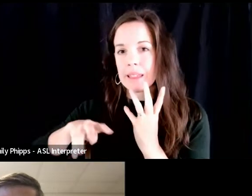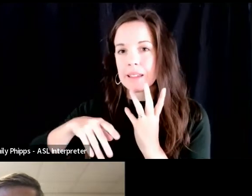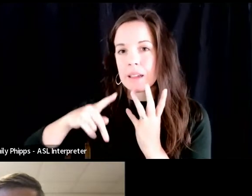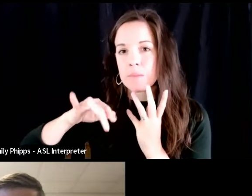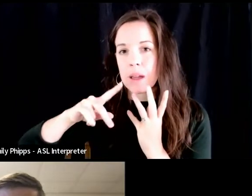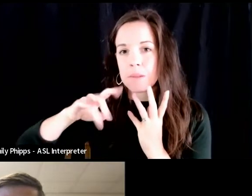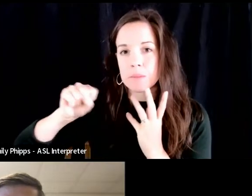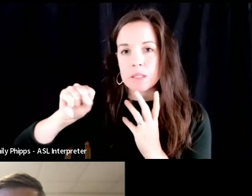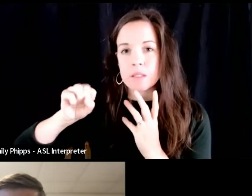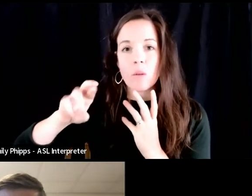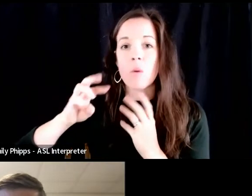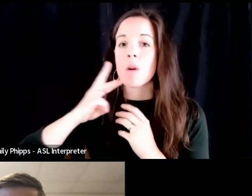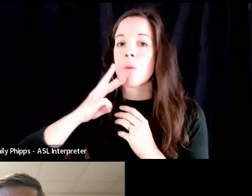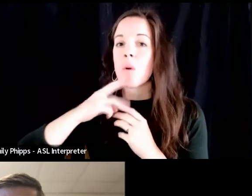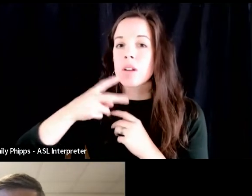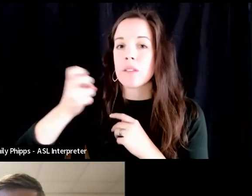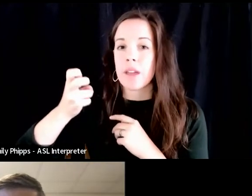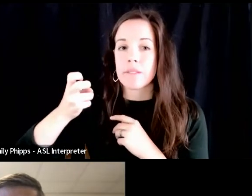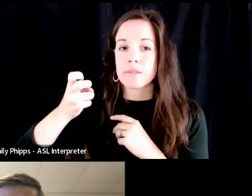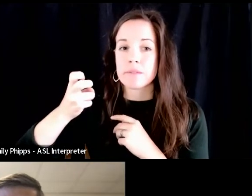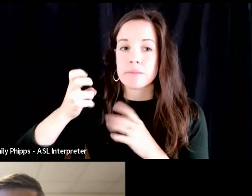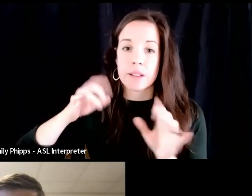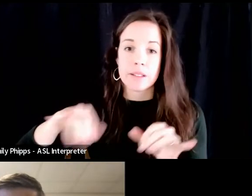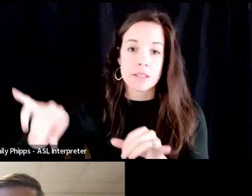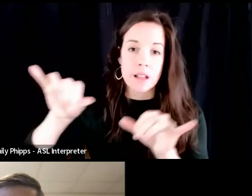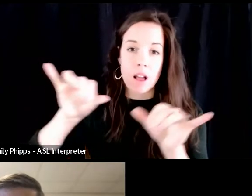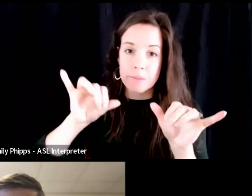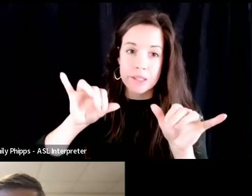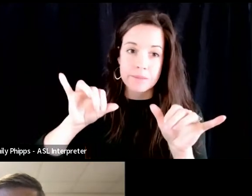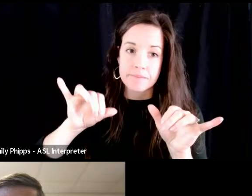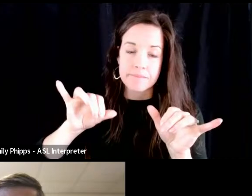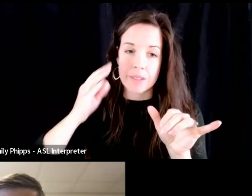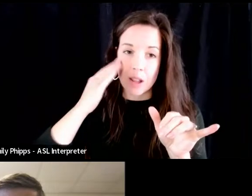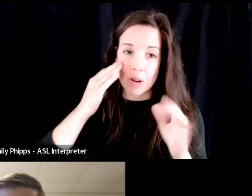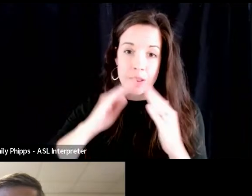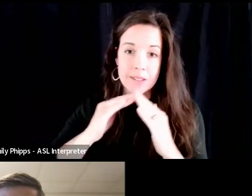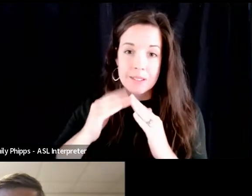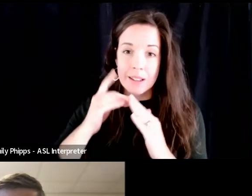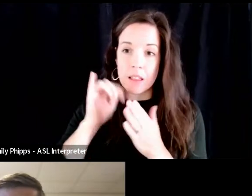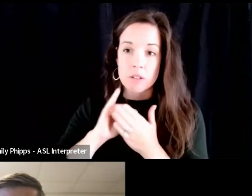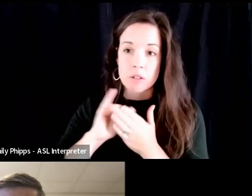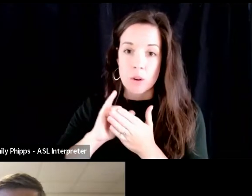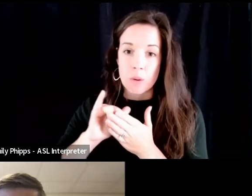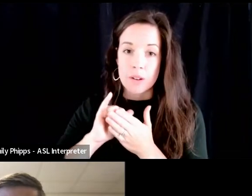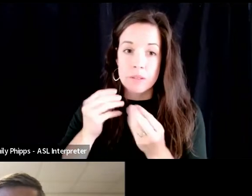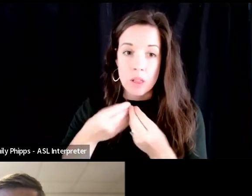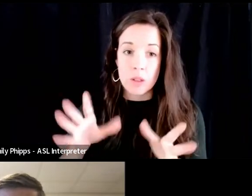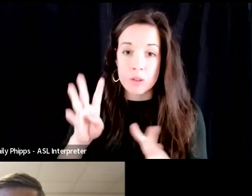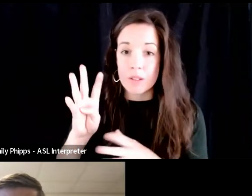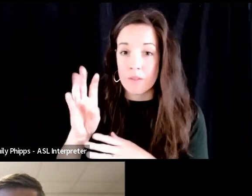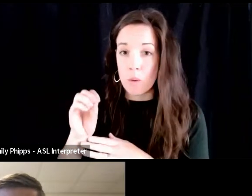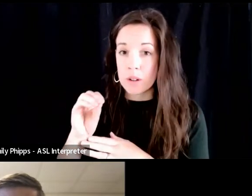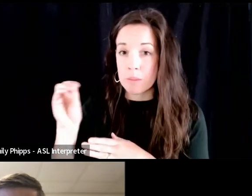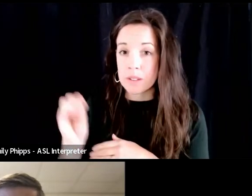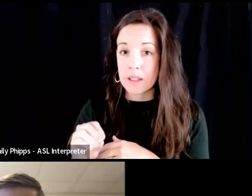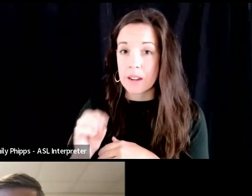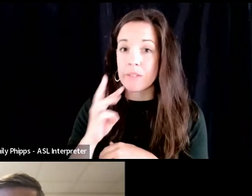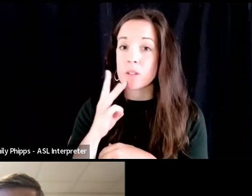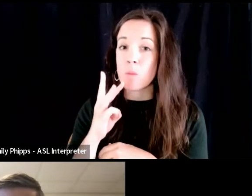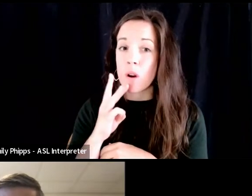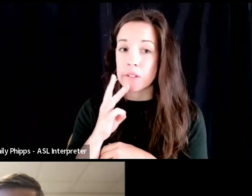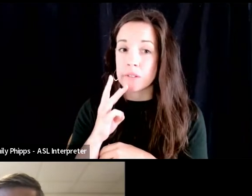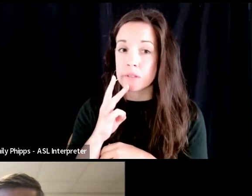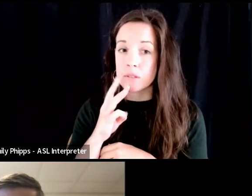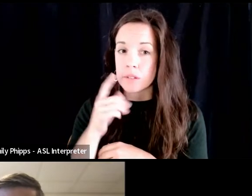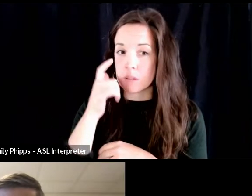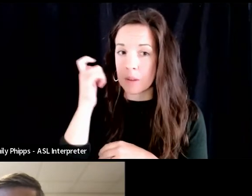or water theft. And that's very common. I know the city like New York loses 40% of its water just